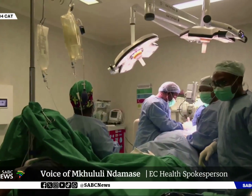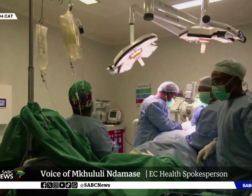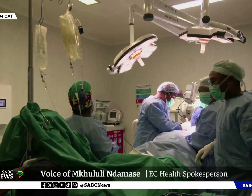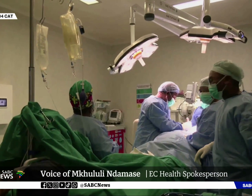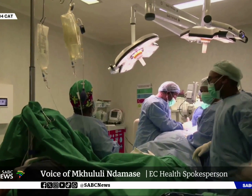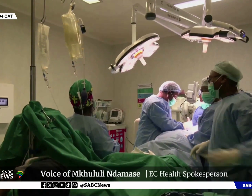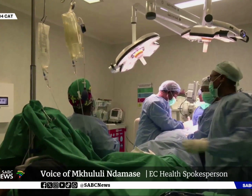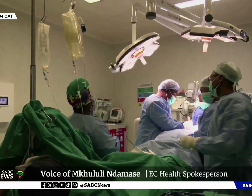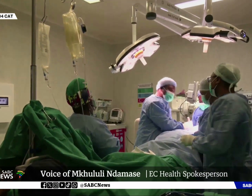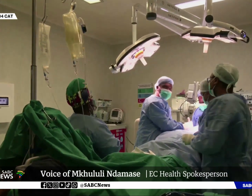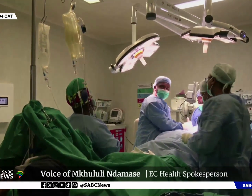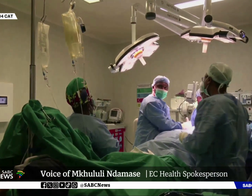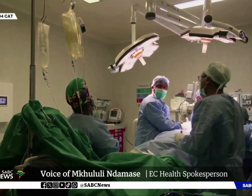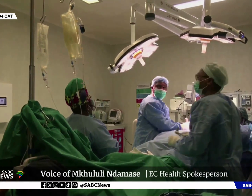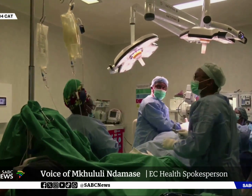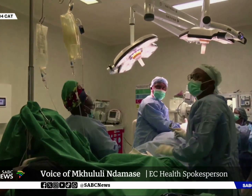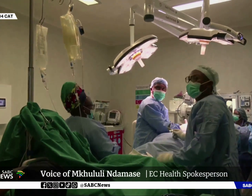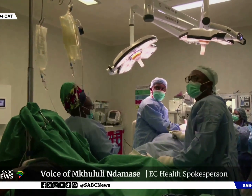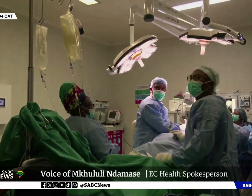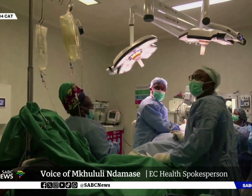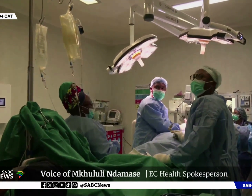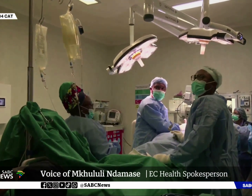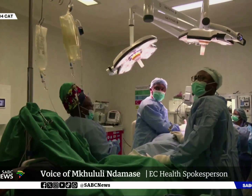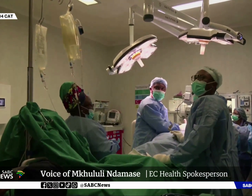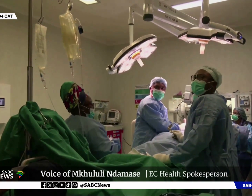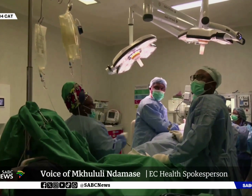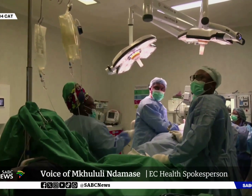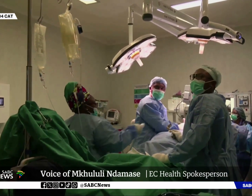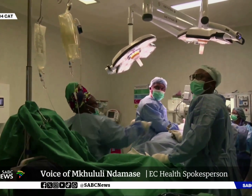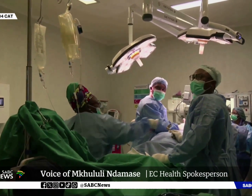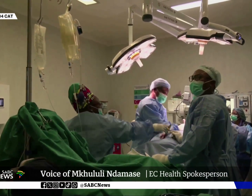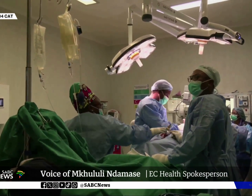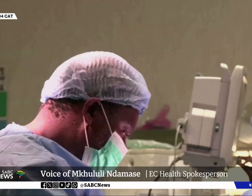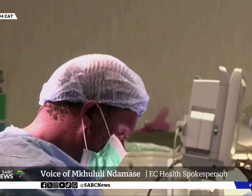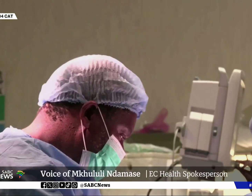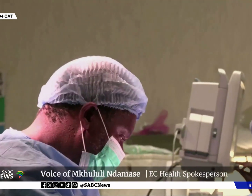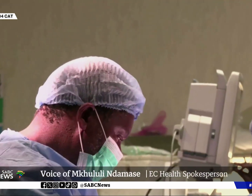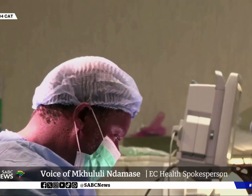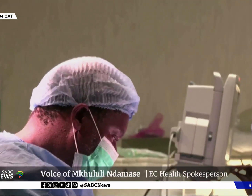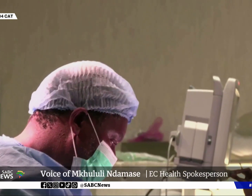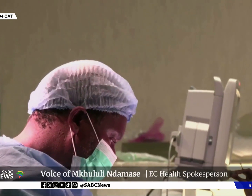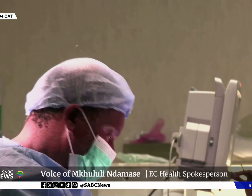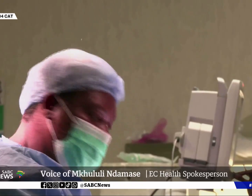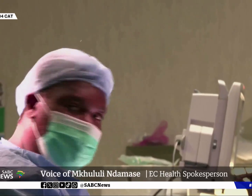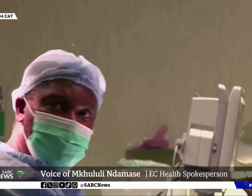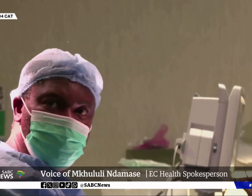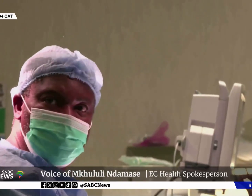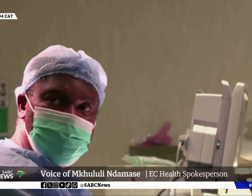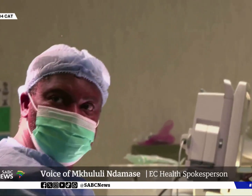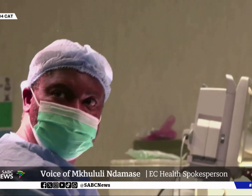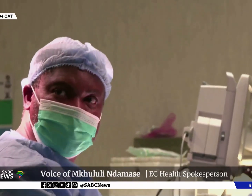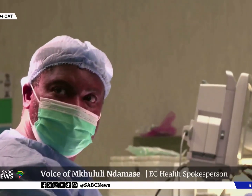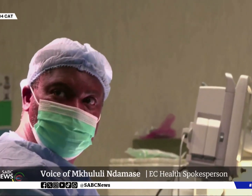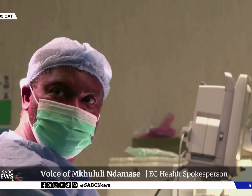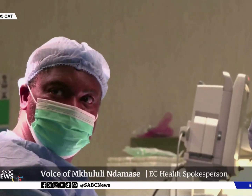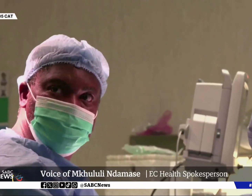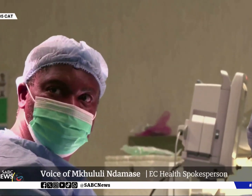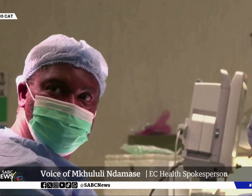or visually impaired. Because of budgetary constraints, we acknowledge that it will not be possible for the department to immediately